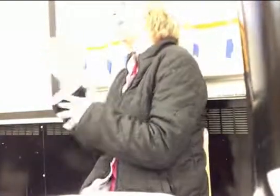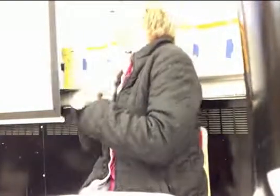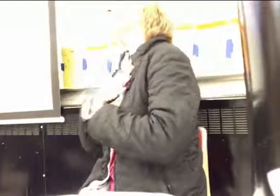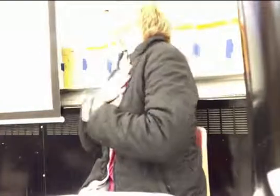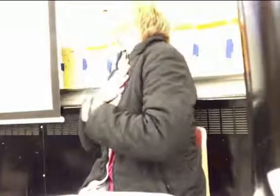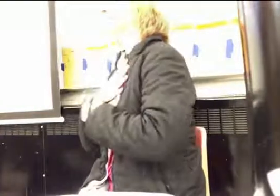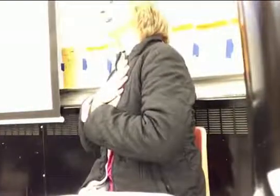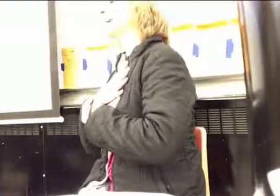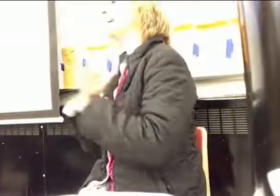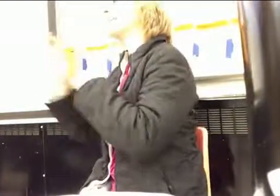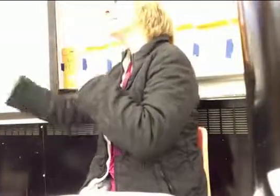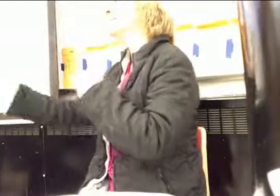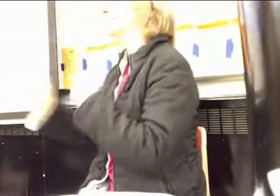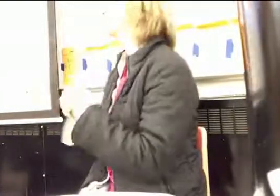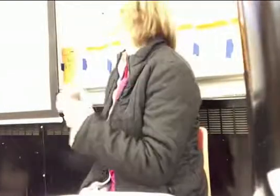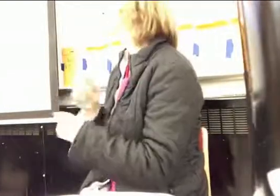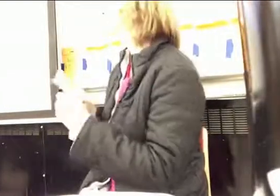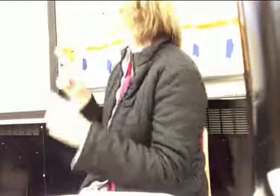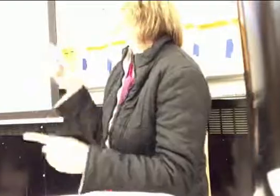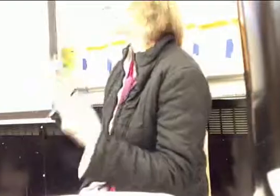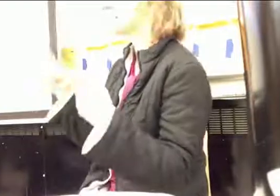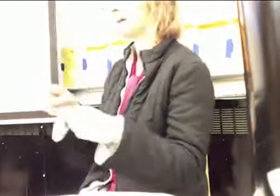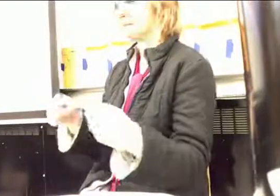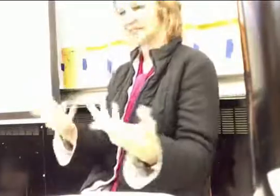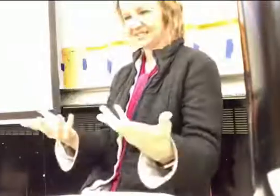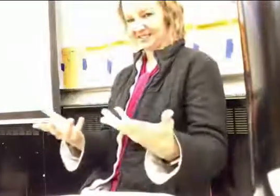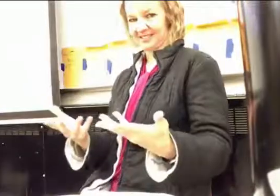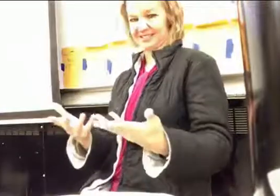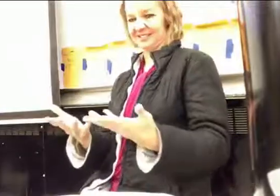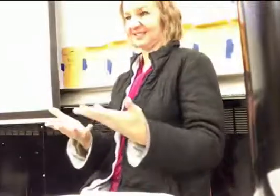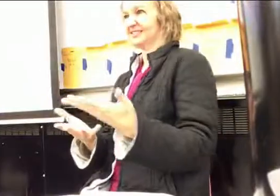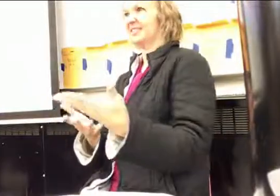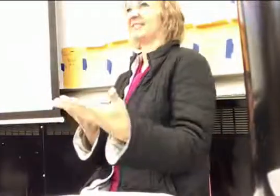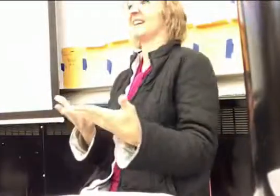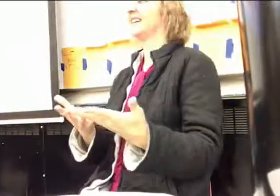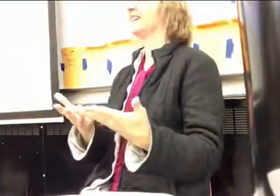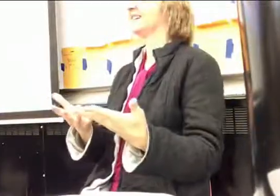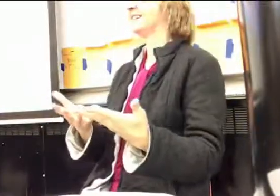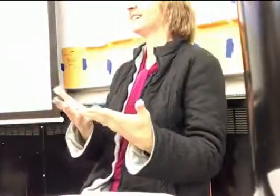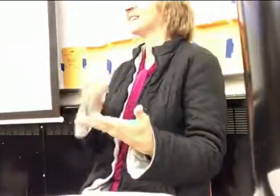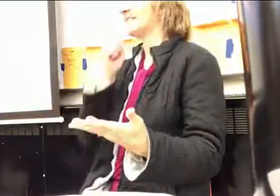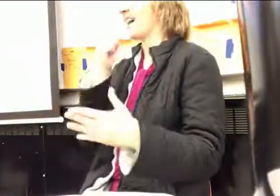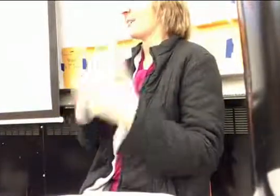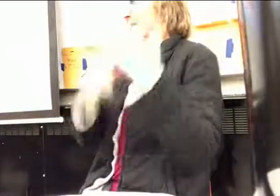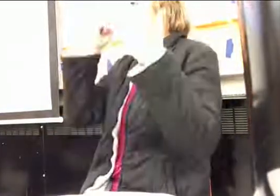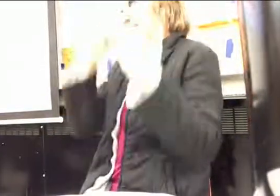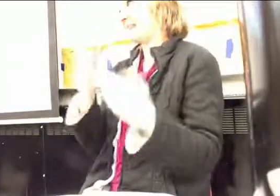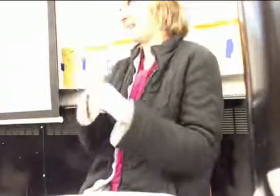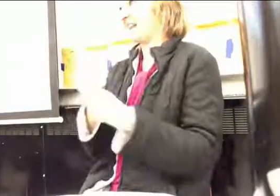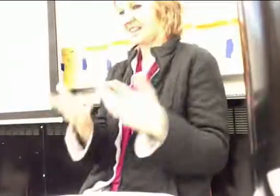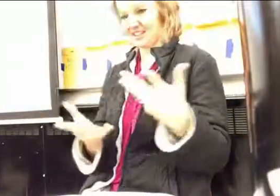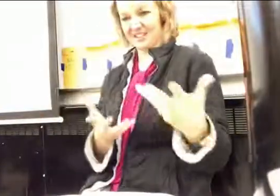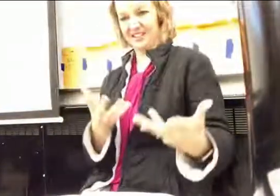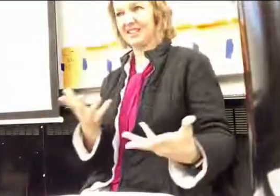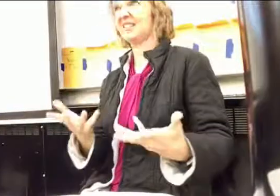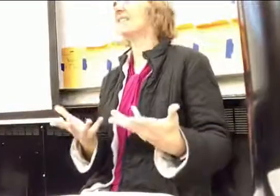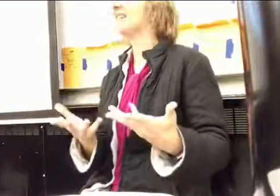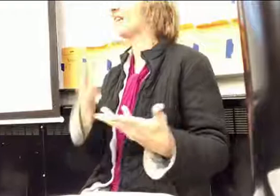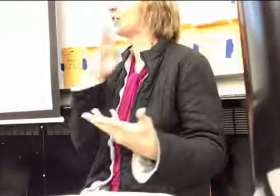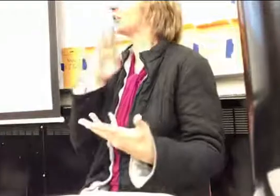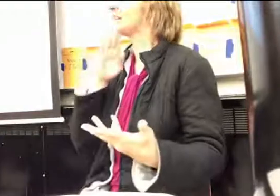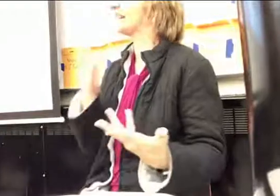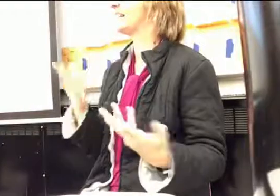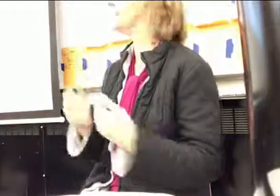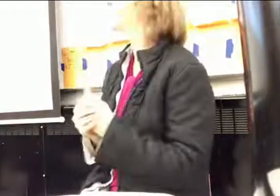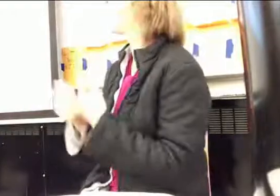what happens, though, is that over here, you get something that's not exactly what you were expecting. Well,